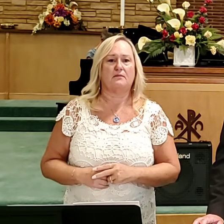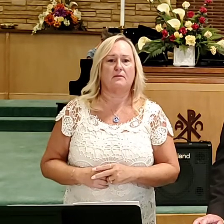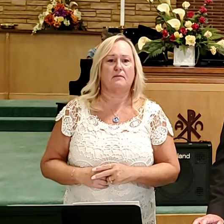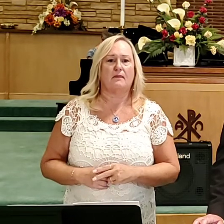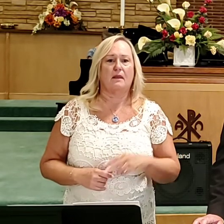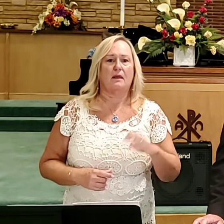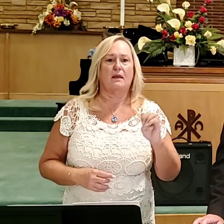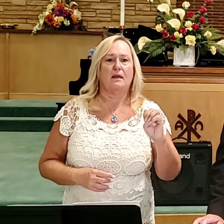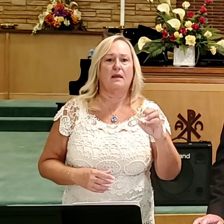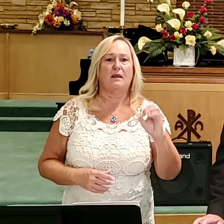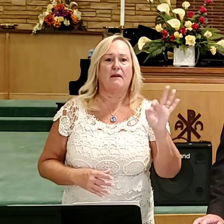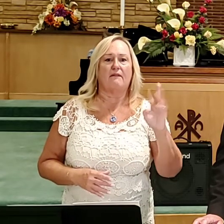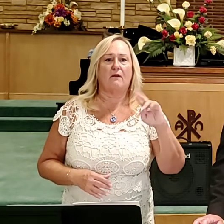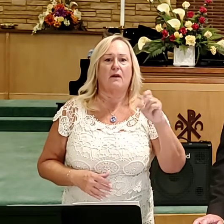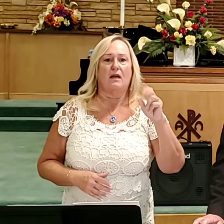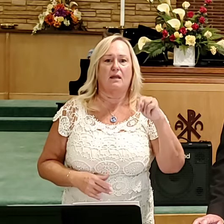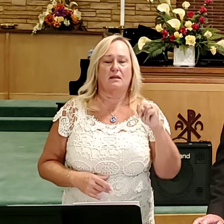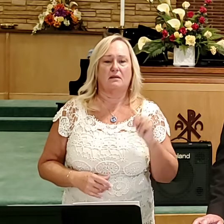for Ephraim,